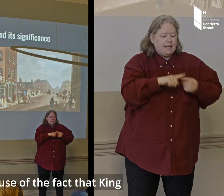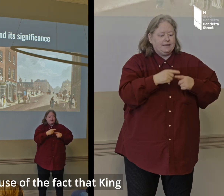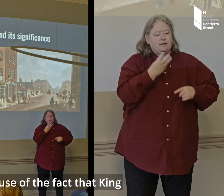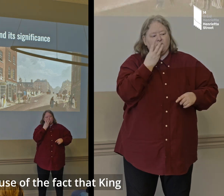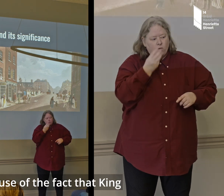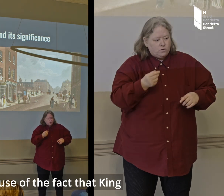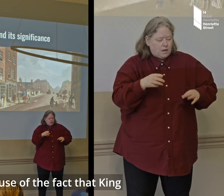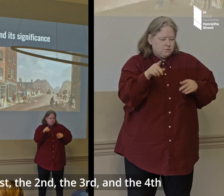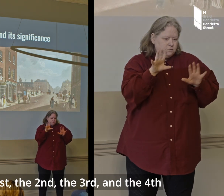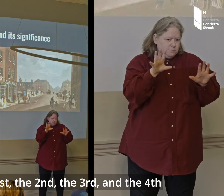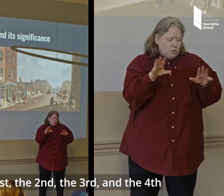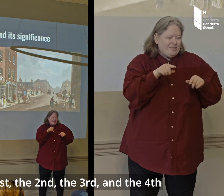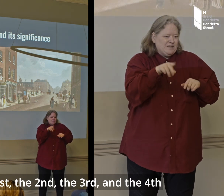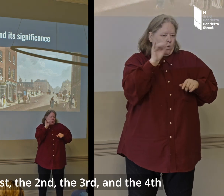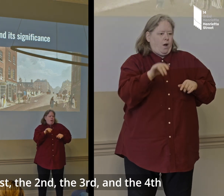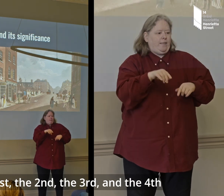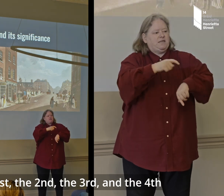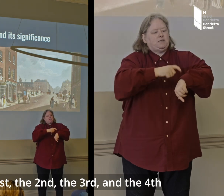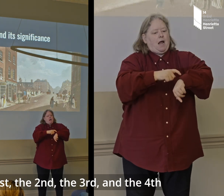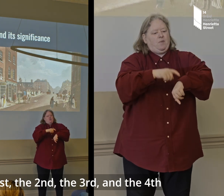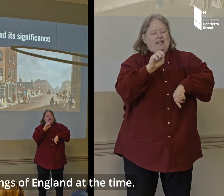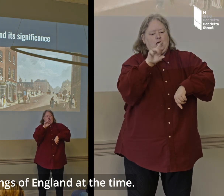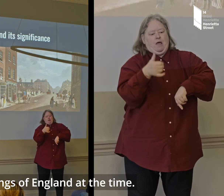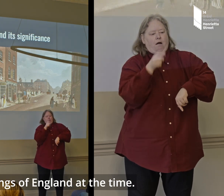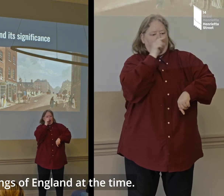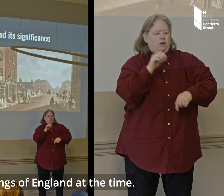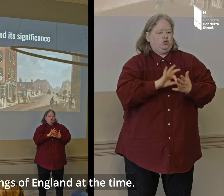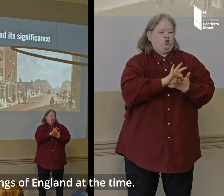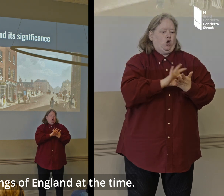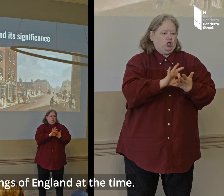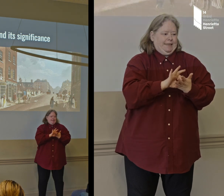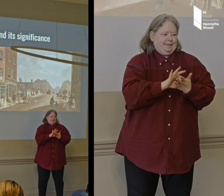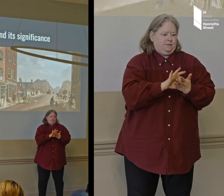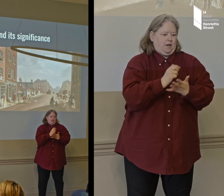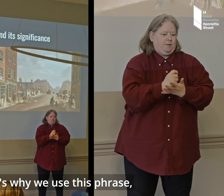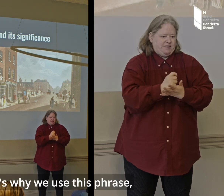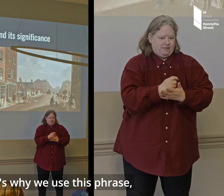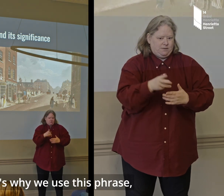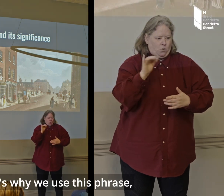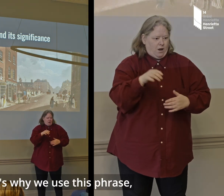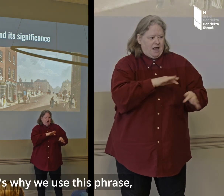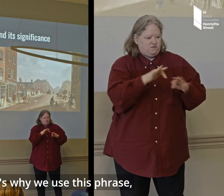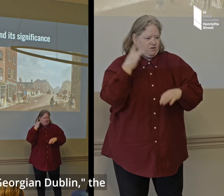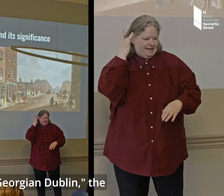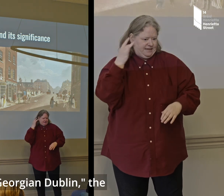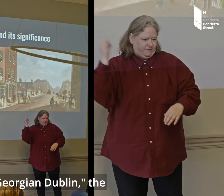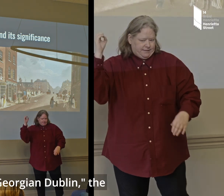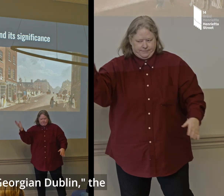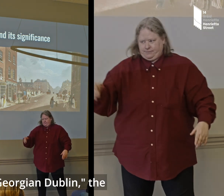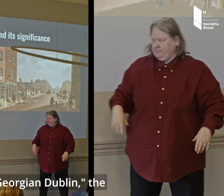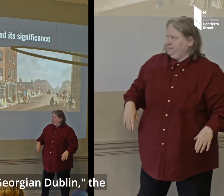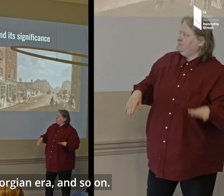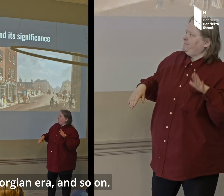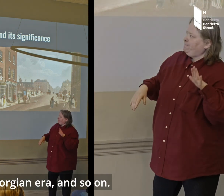of the fact that King George I, the second, the third, and the fourth were kings of England at the time. So that's why we use this phrase Georgian